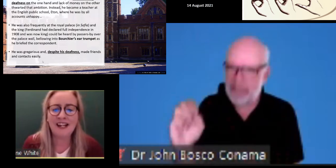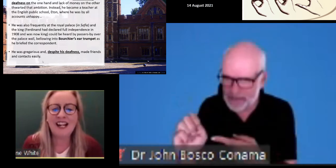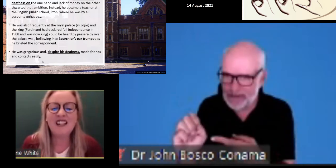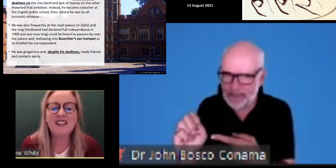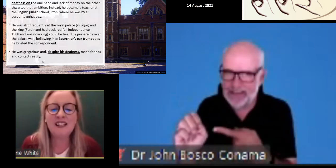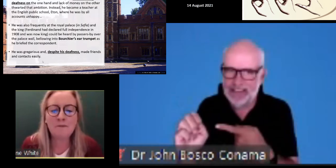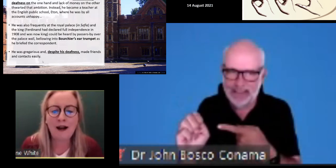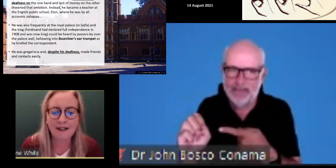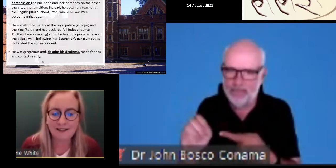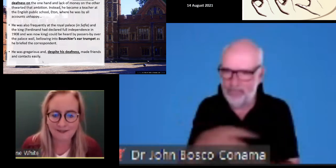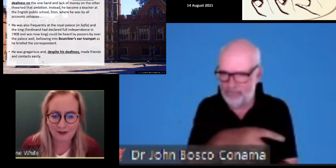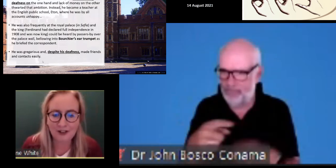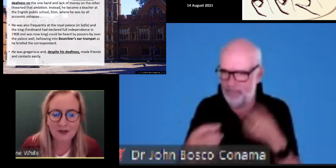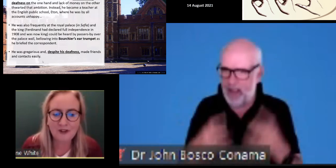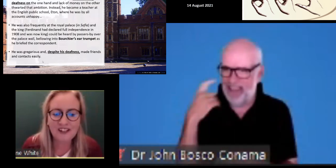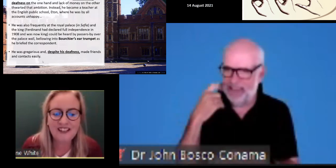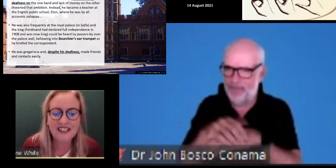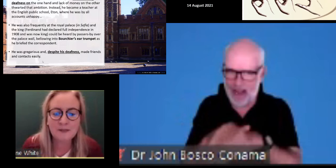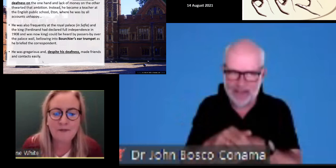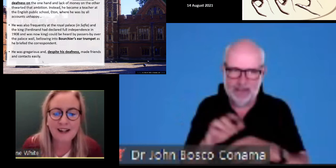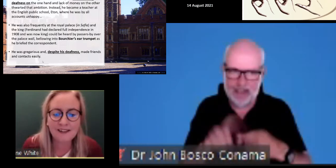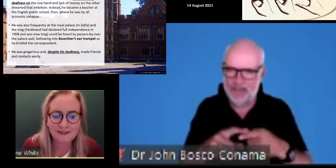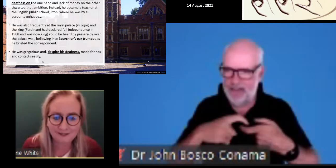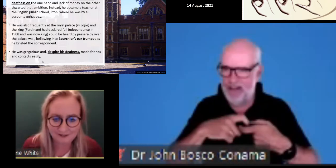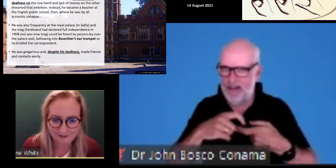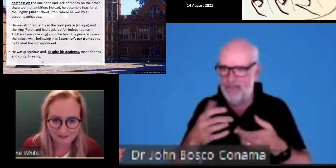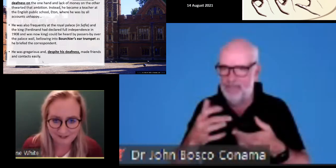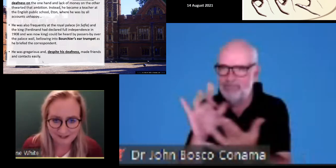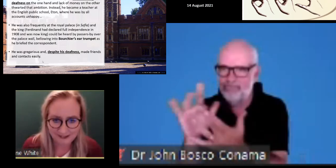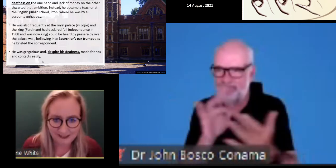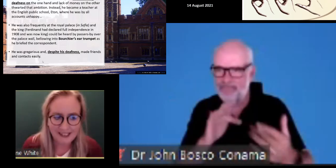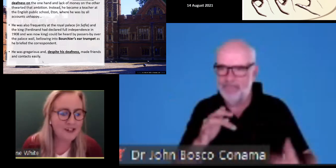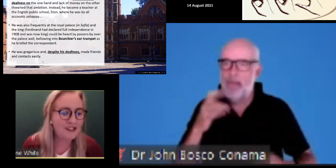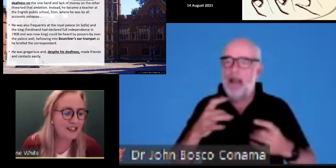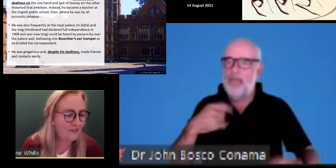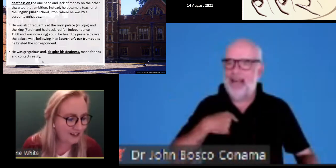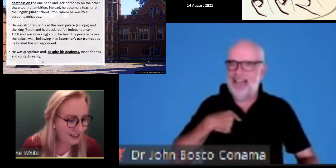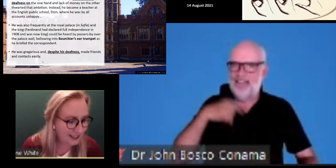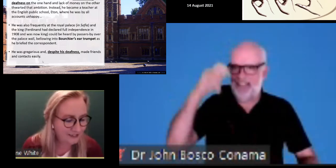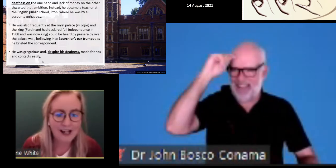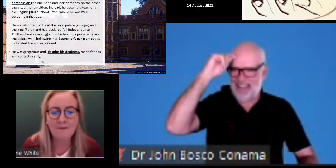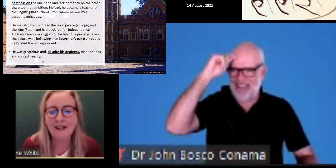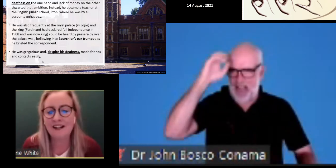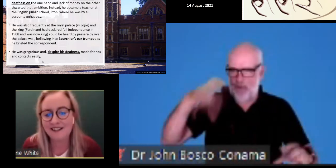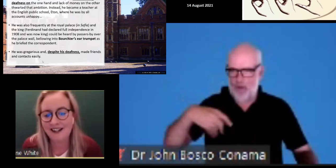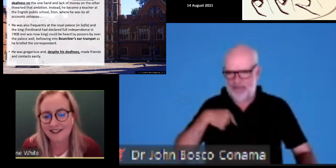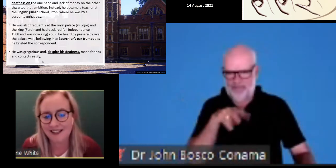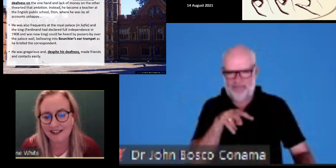saying, despite, look at the word despite, he was still friendly and made contacts